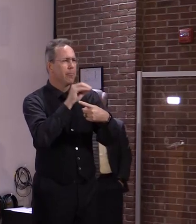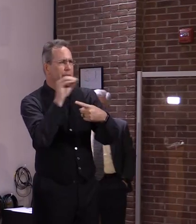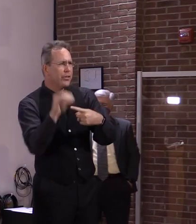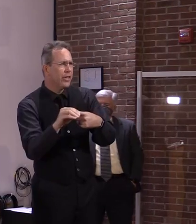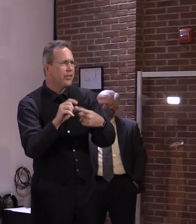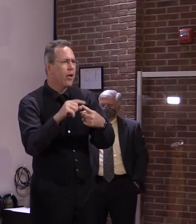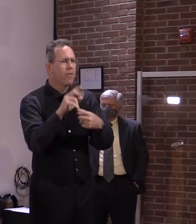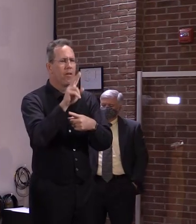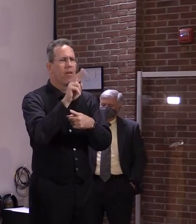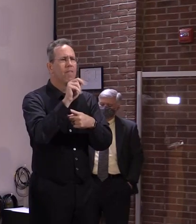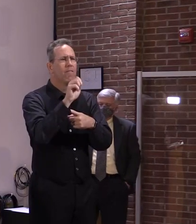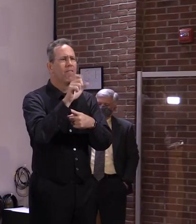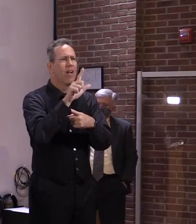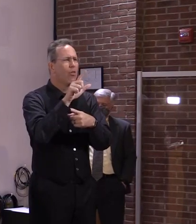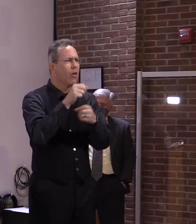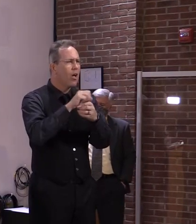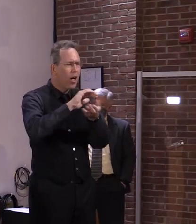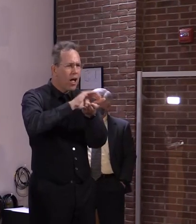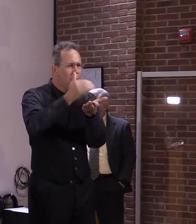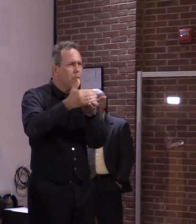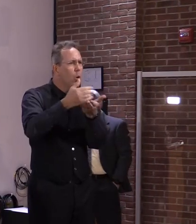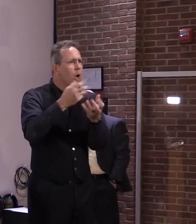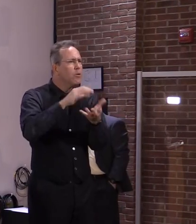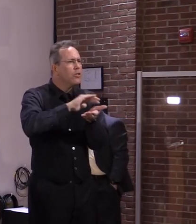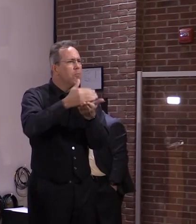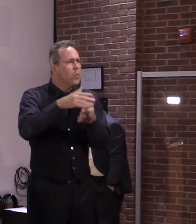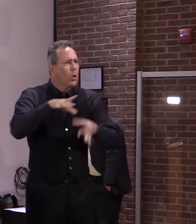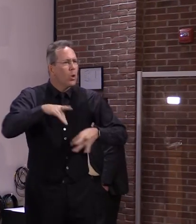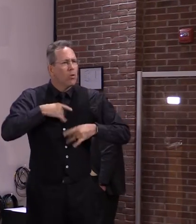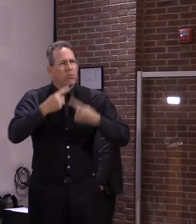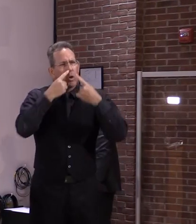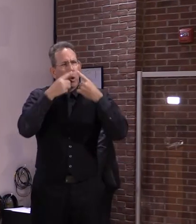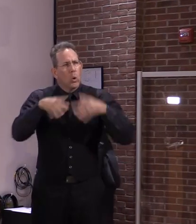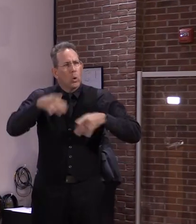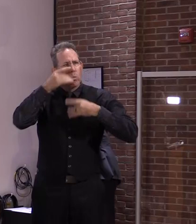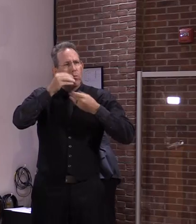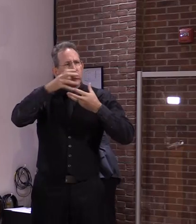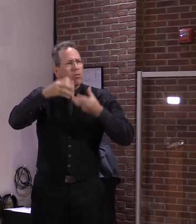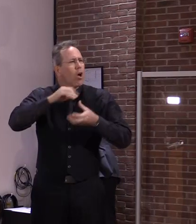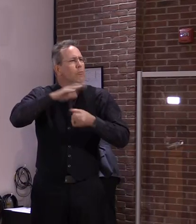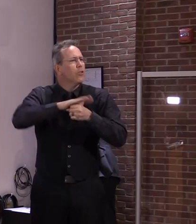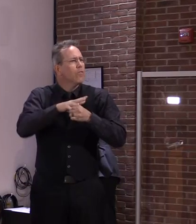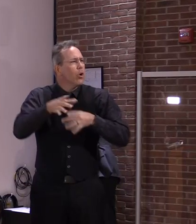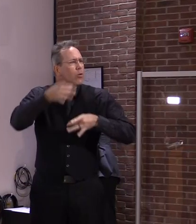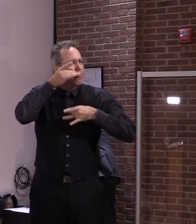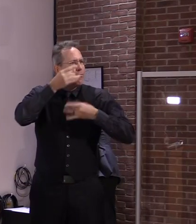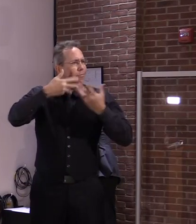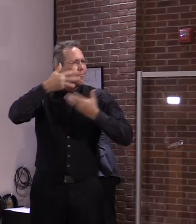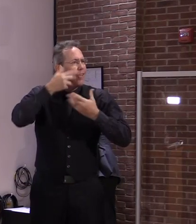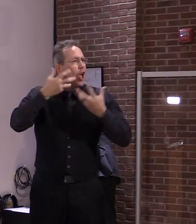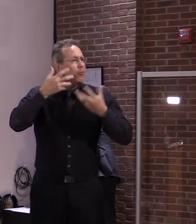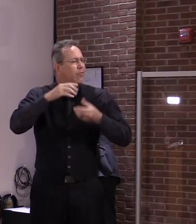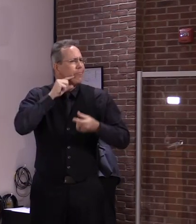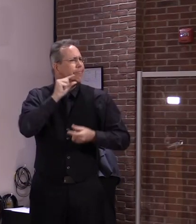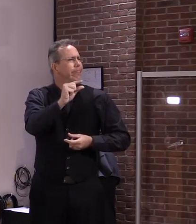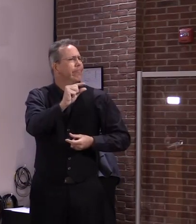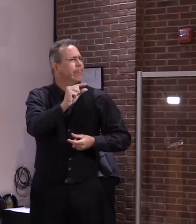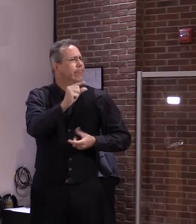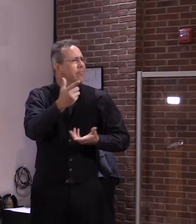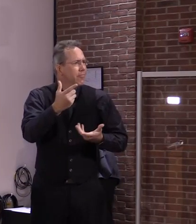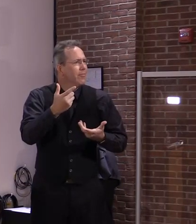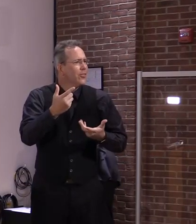threshold values on the equipment that we use to do the tests. But the bottom line is, we're not finding